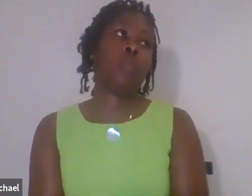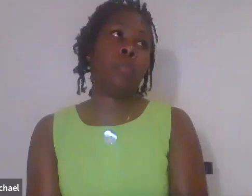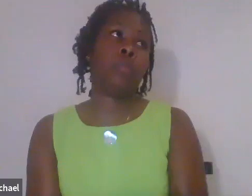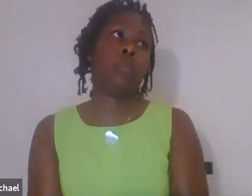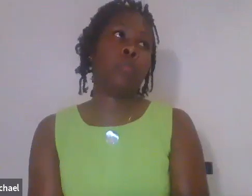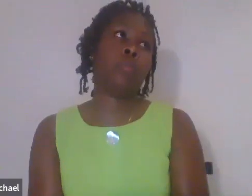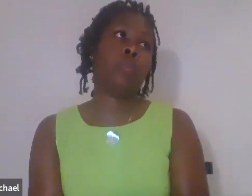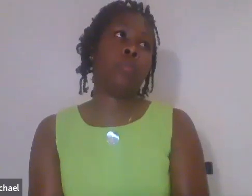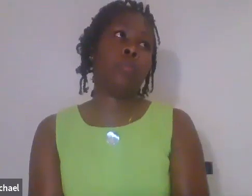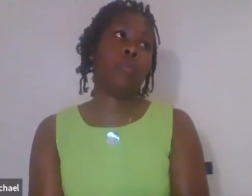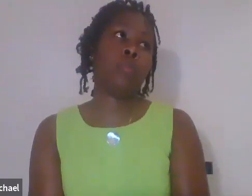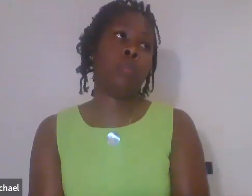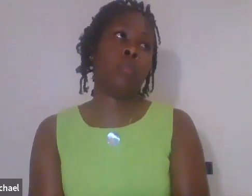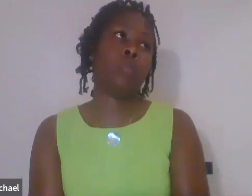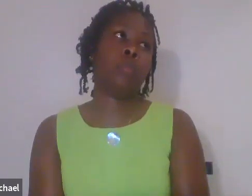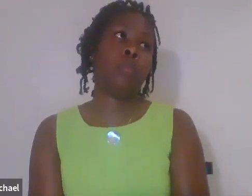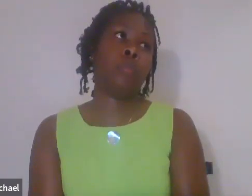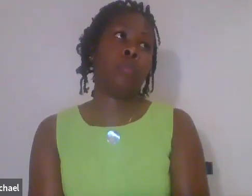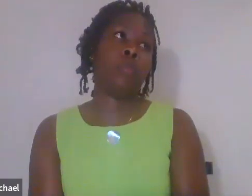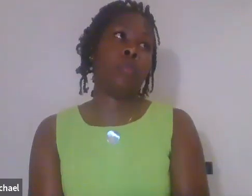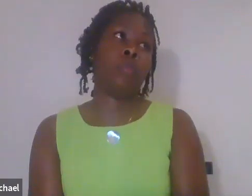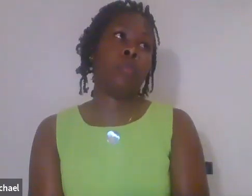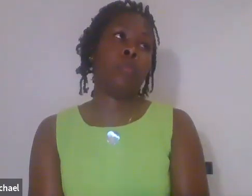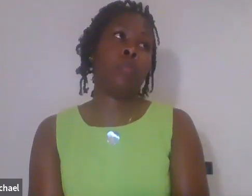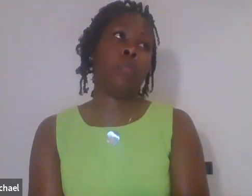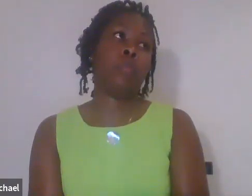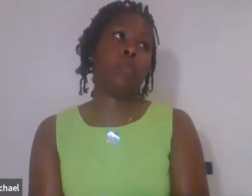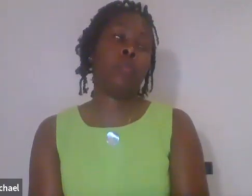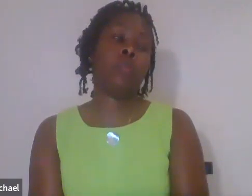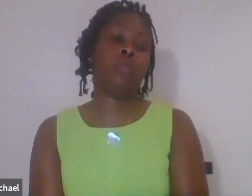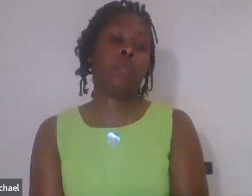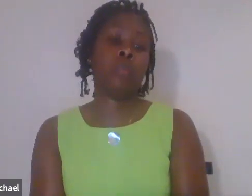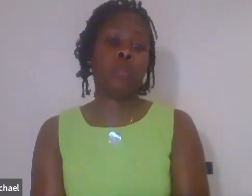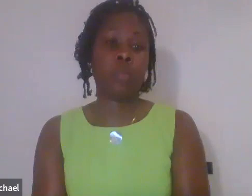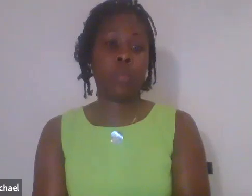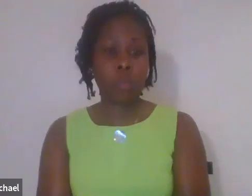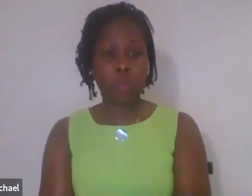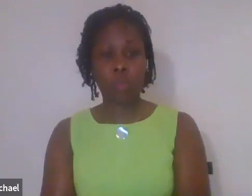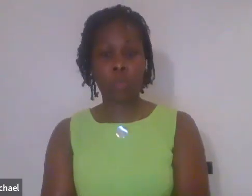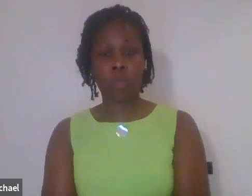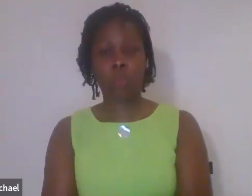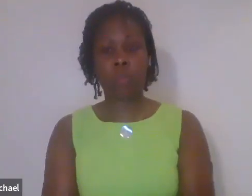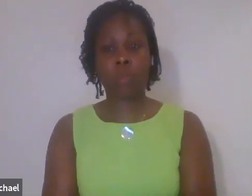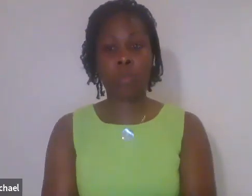and also encourage them and pass on the knowledge. Thank you very much. We really appreciate it.